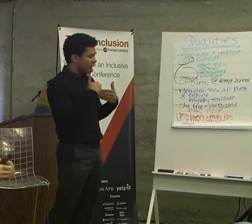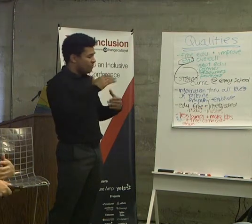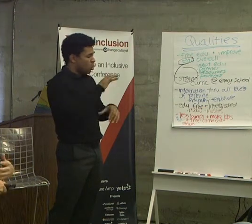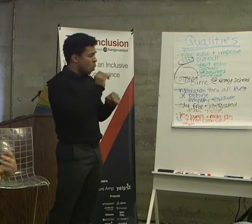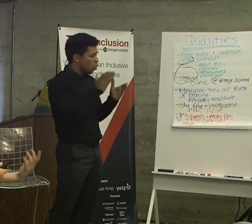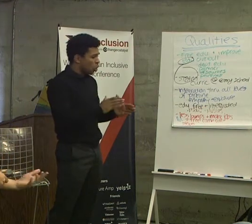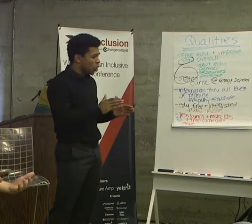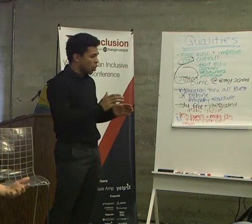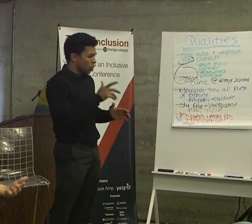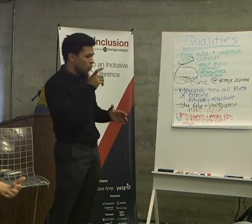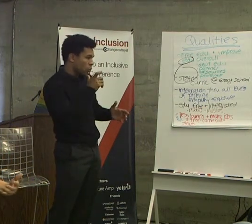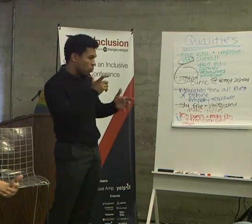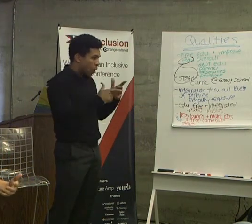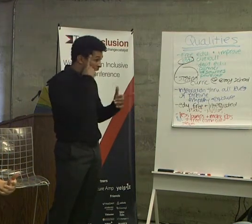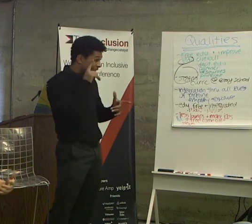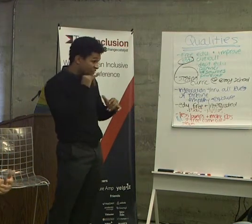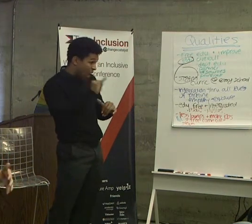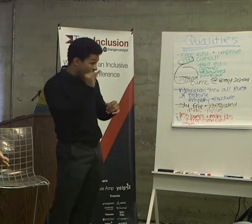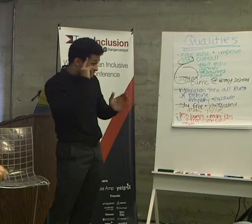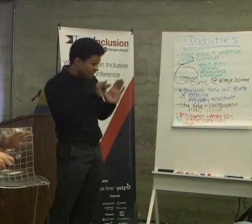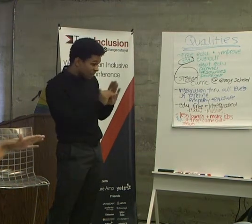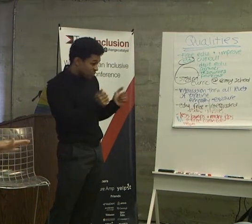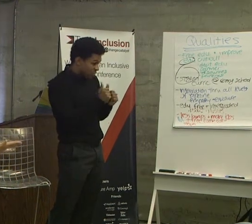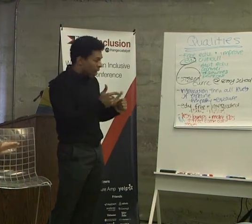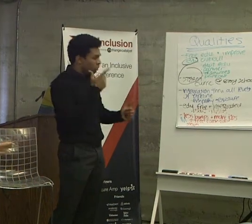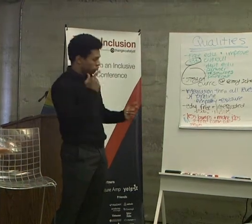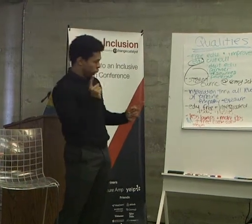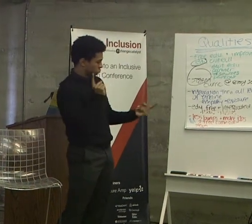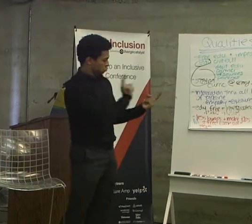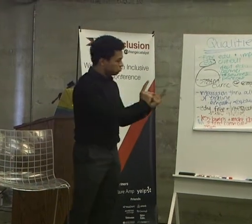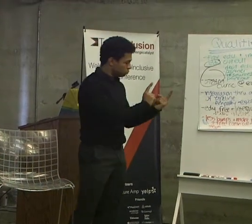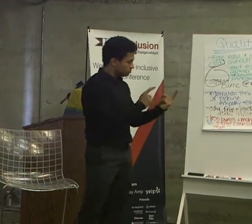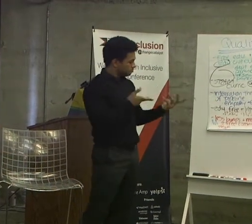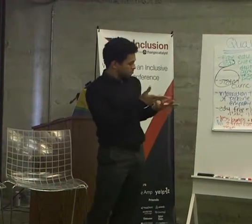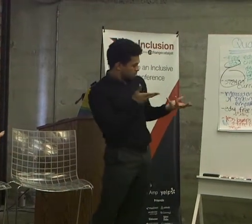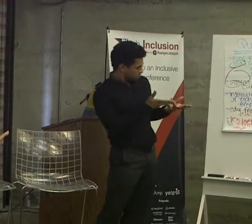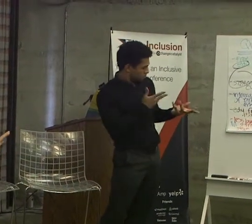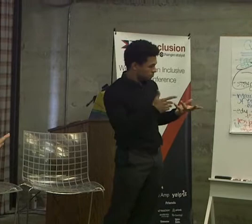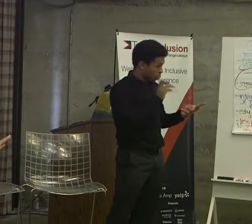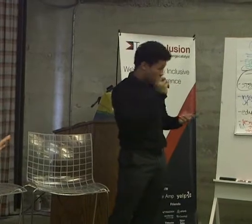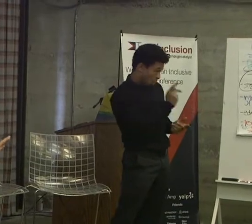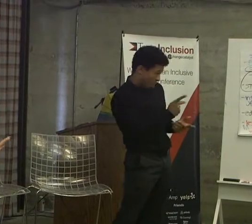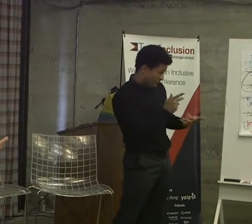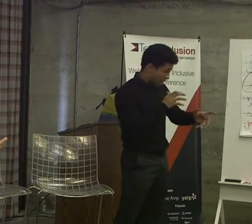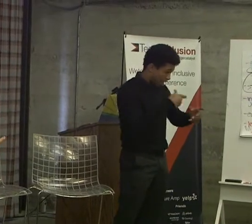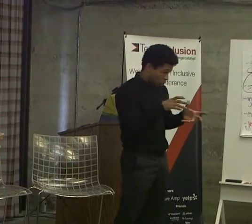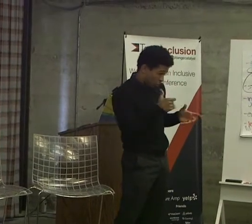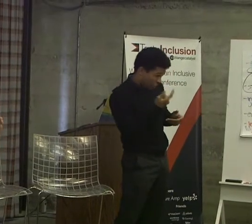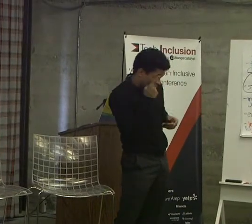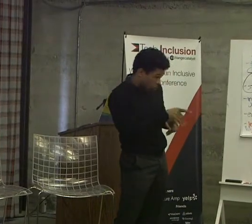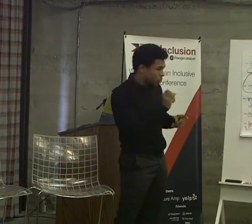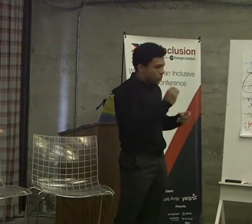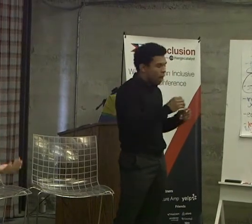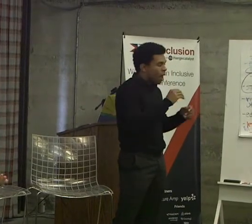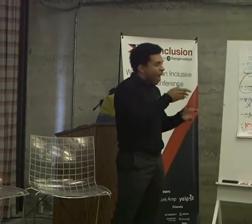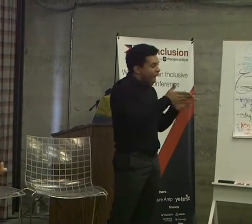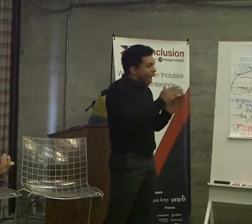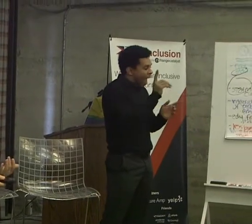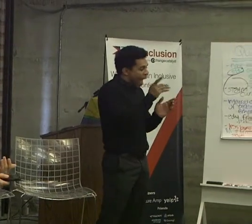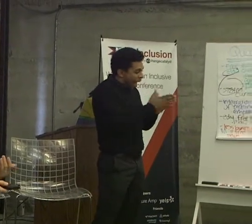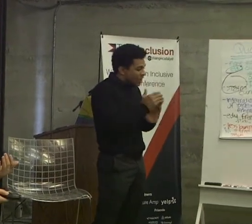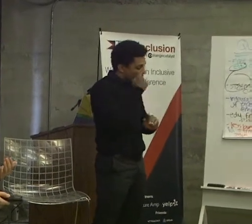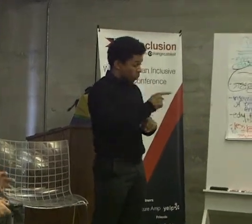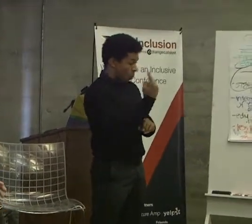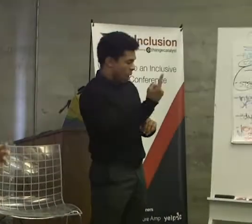that was rough. Can I help you do something today? And that's it. Ask for one action at first and see how